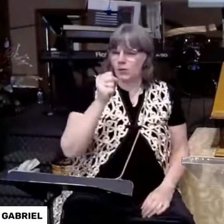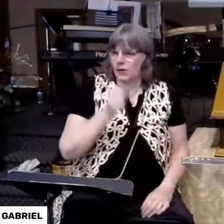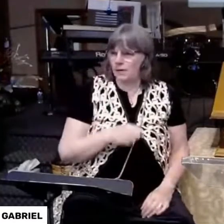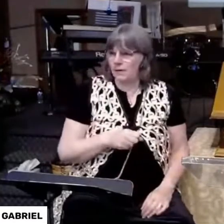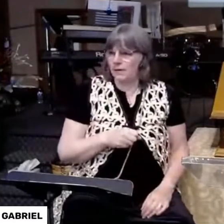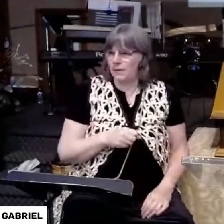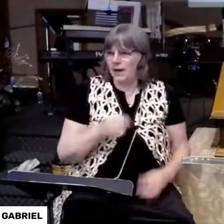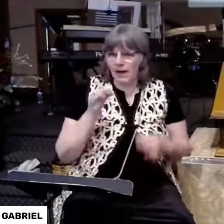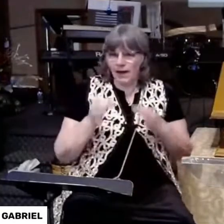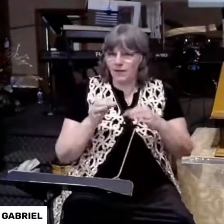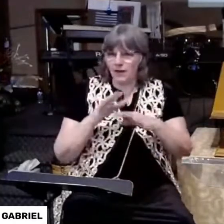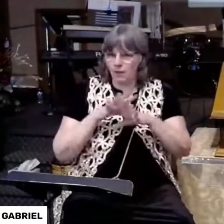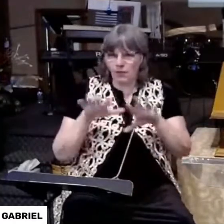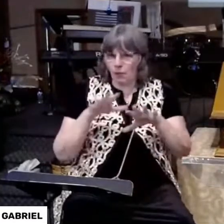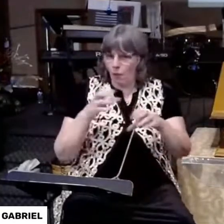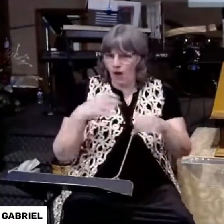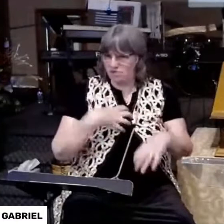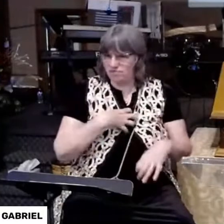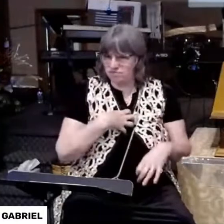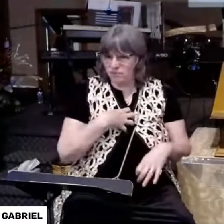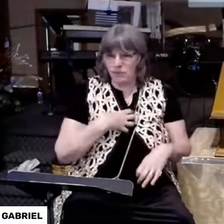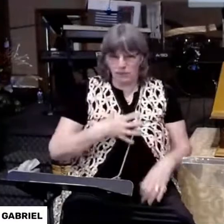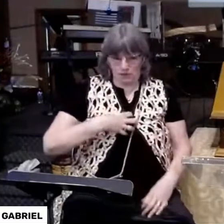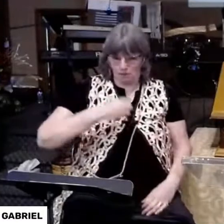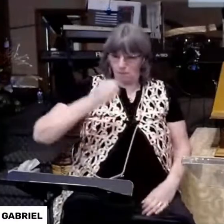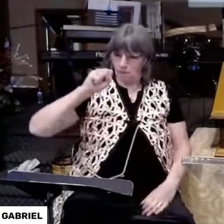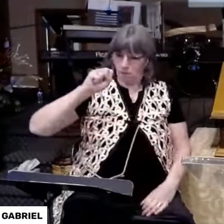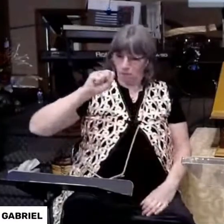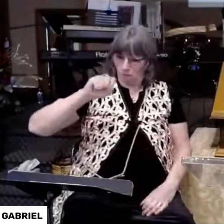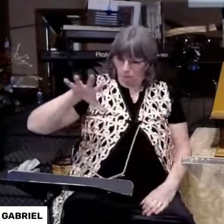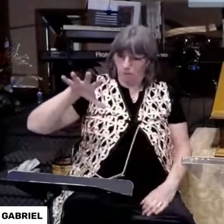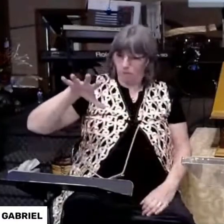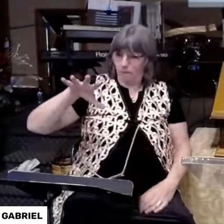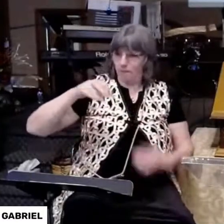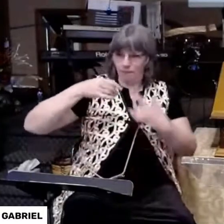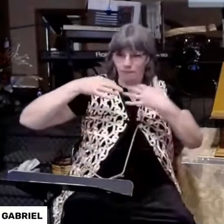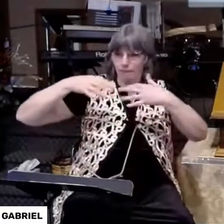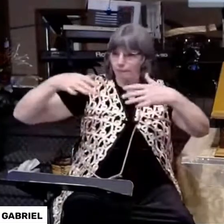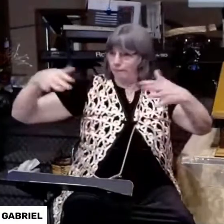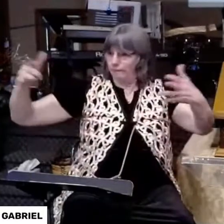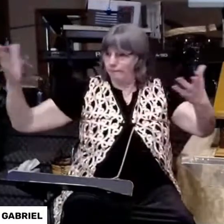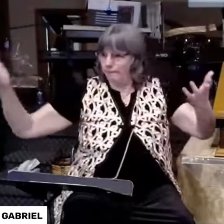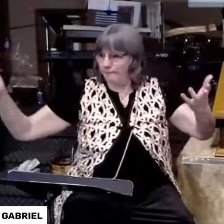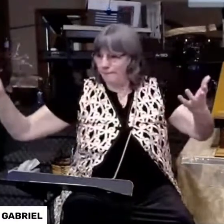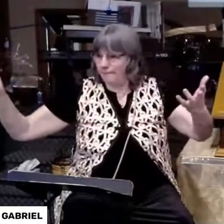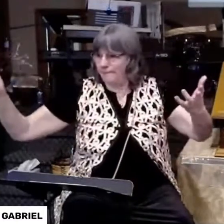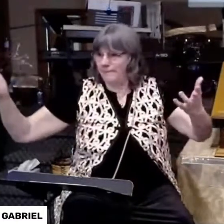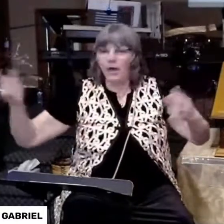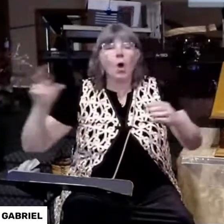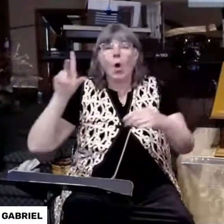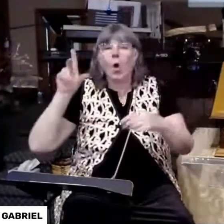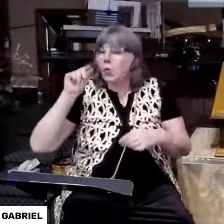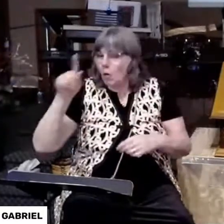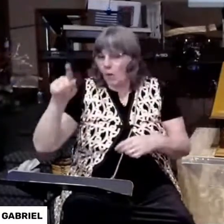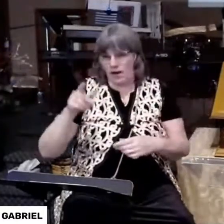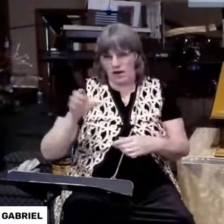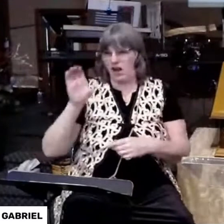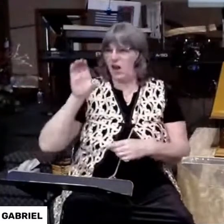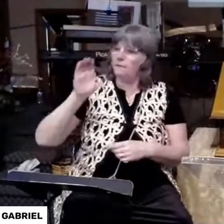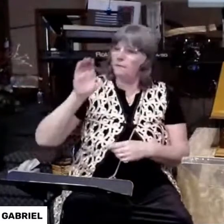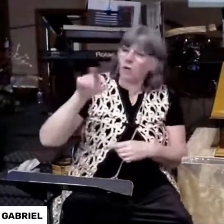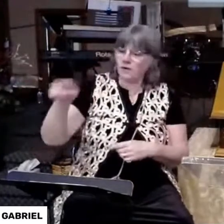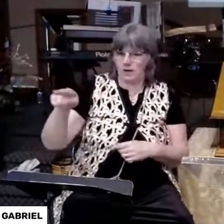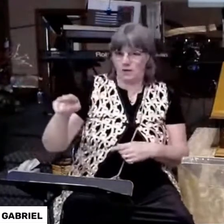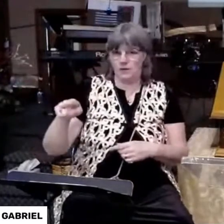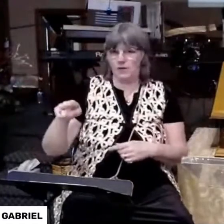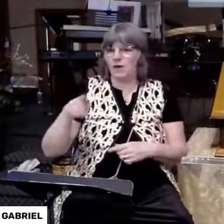of how we react to whatever happens to us. No one can force you to react